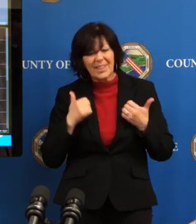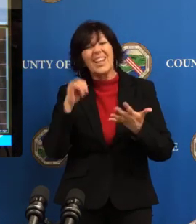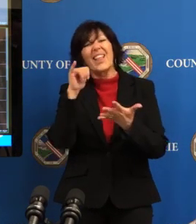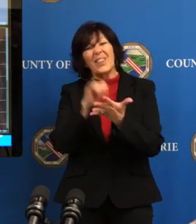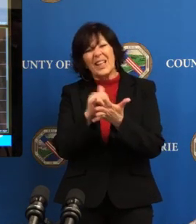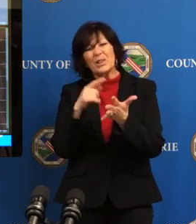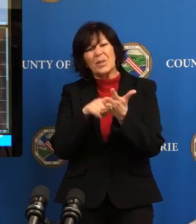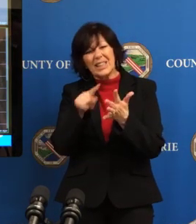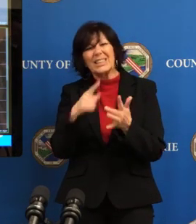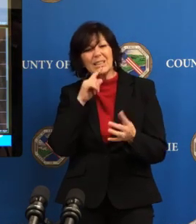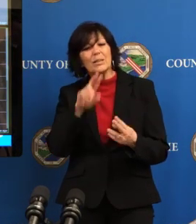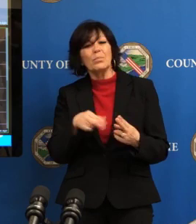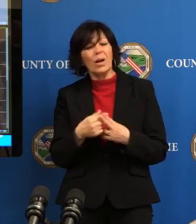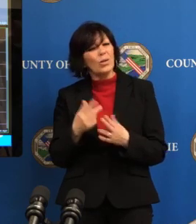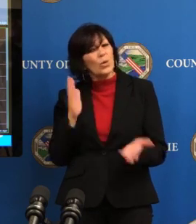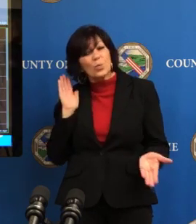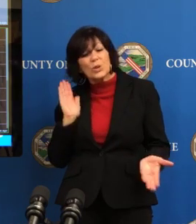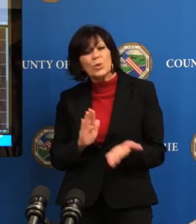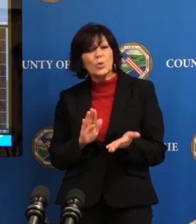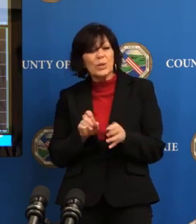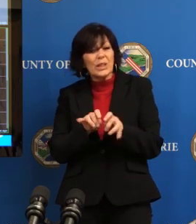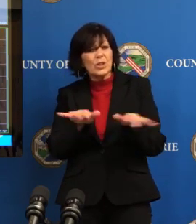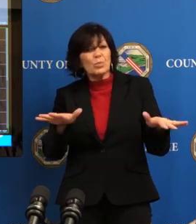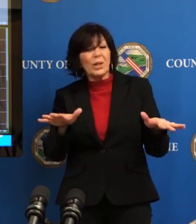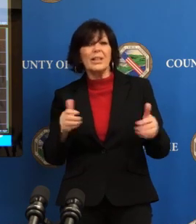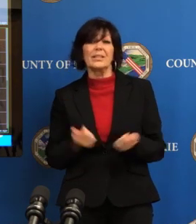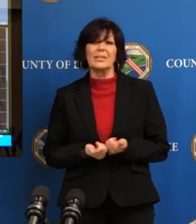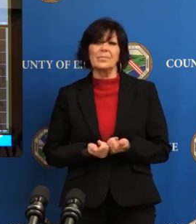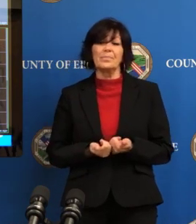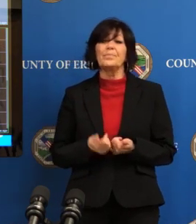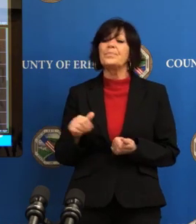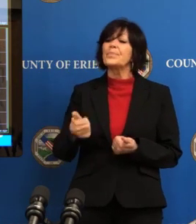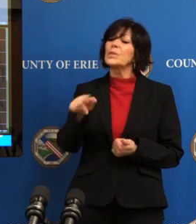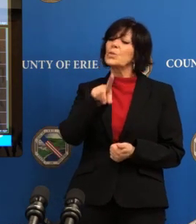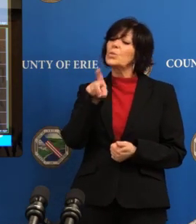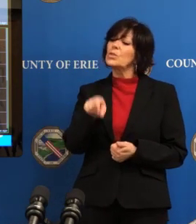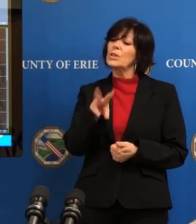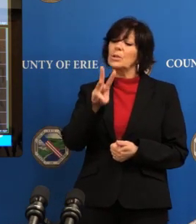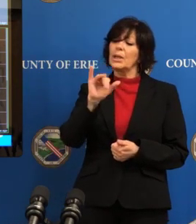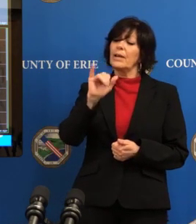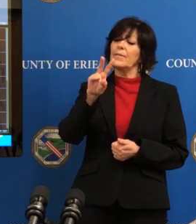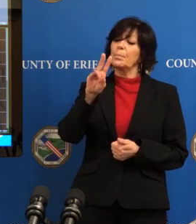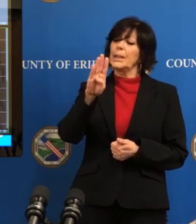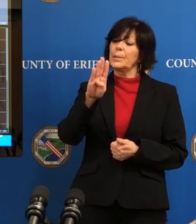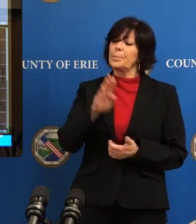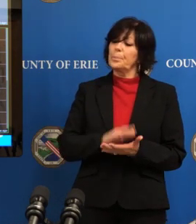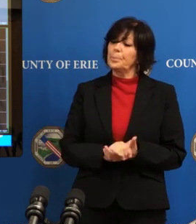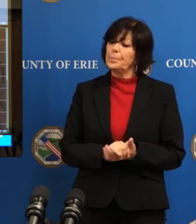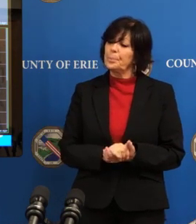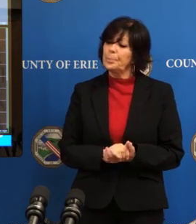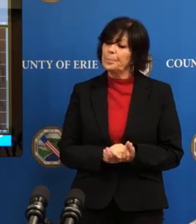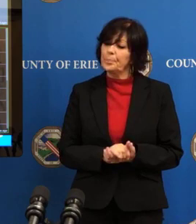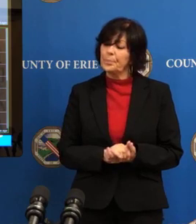all about right now, reducing the spread. Next question, I believe, to WIVB Channel 4. Marley?